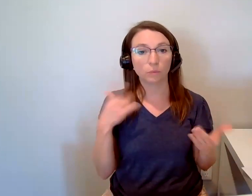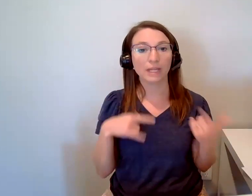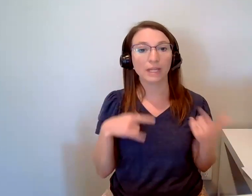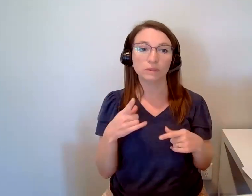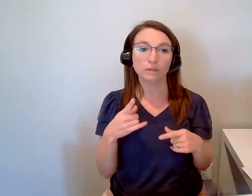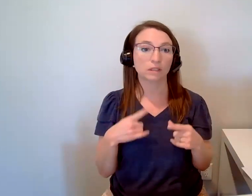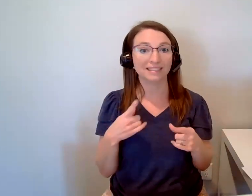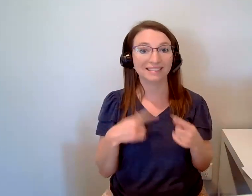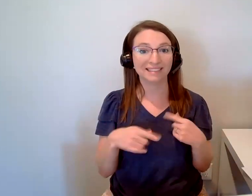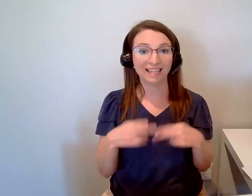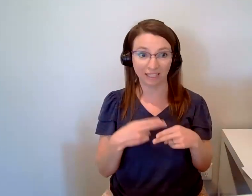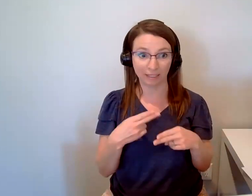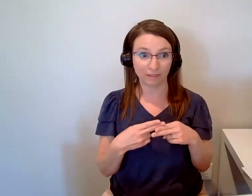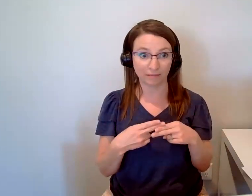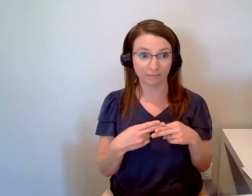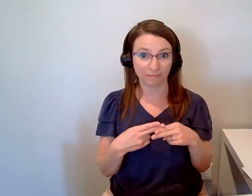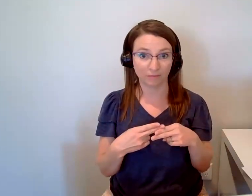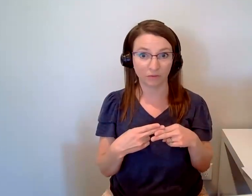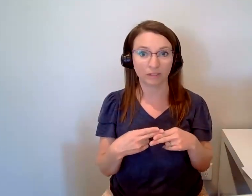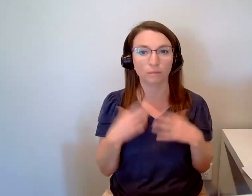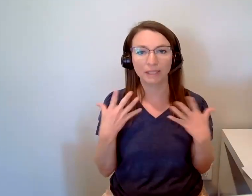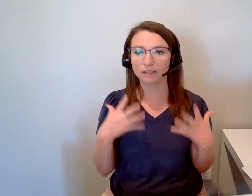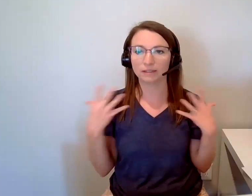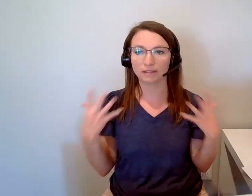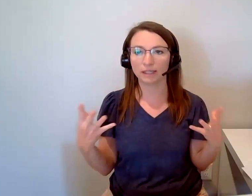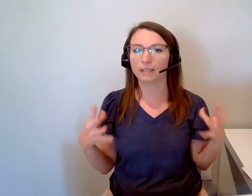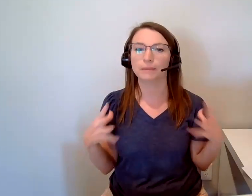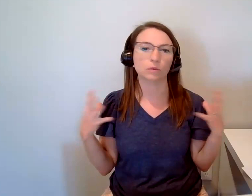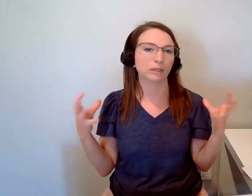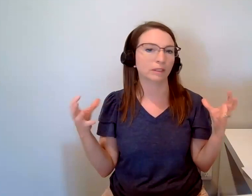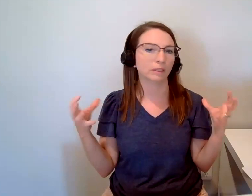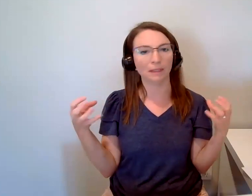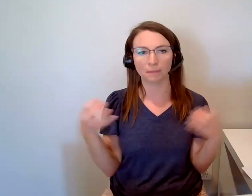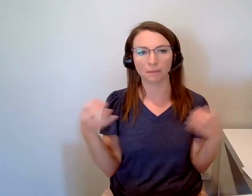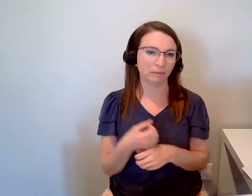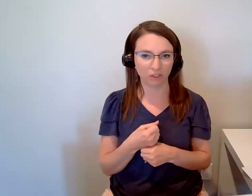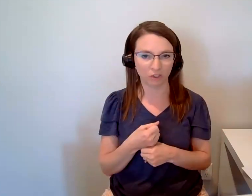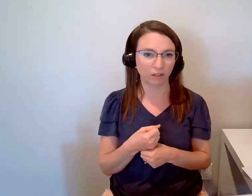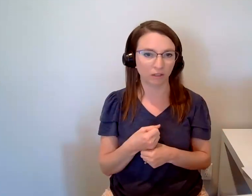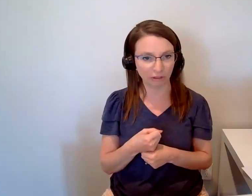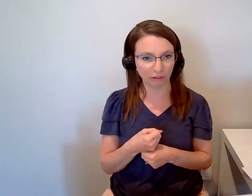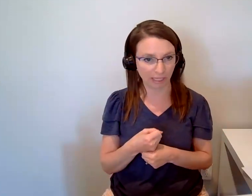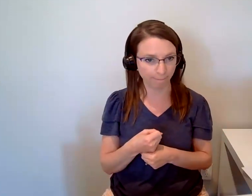So we have what's called sign names. Okay, so basically a sign name is going to be an abbreviation of your name.